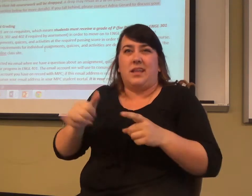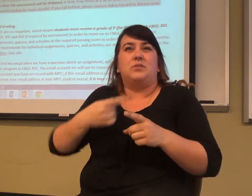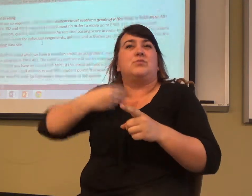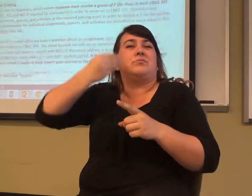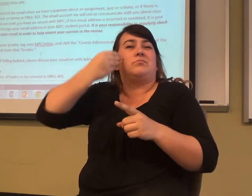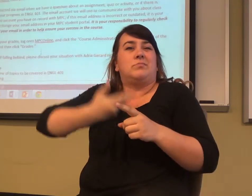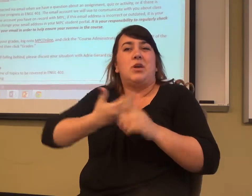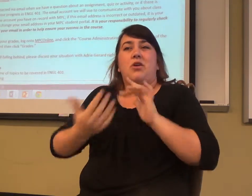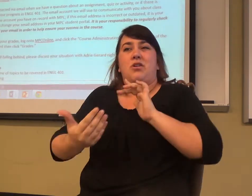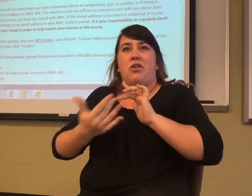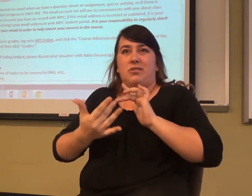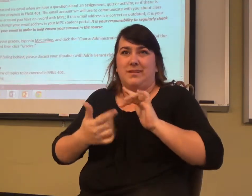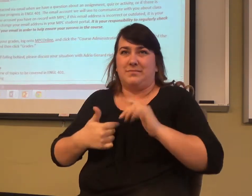Assignments and grading.